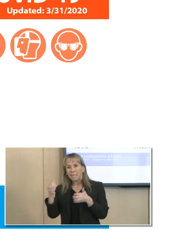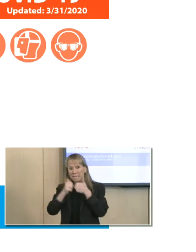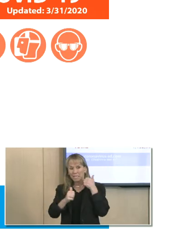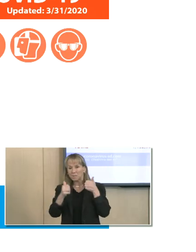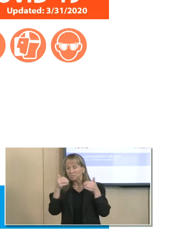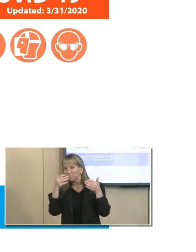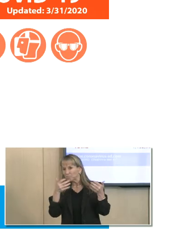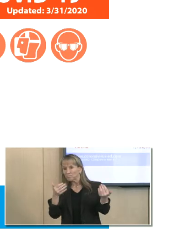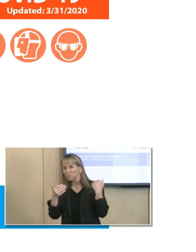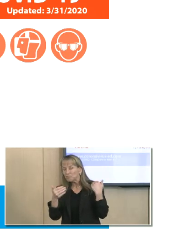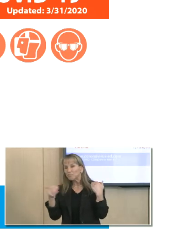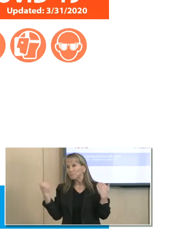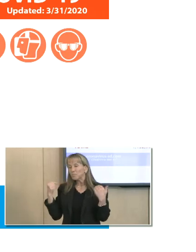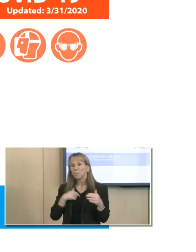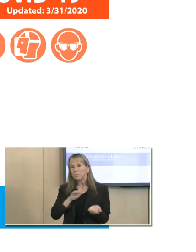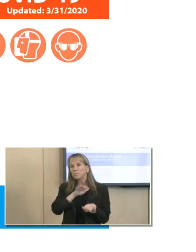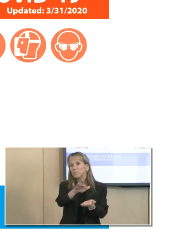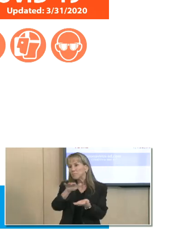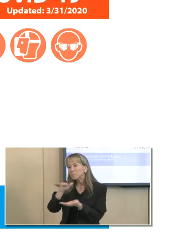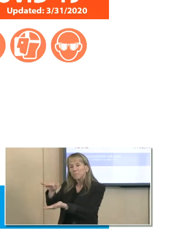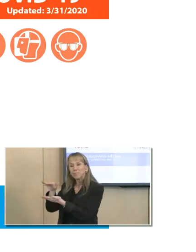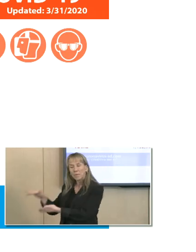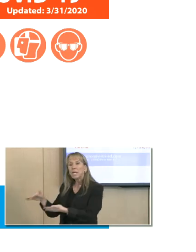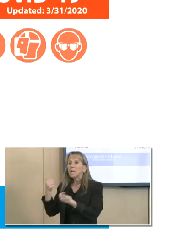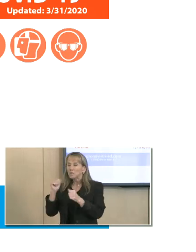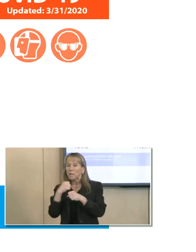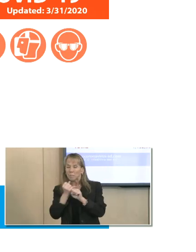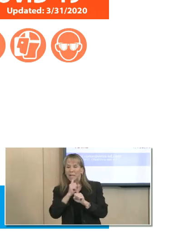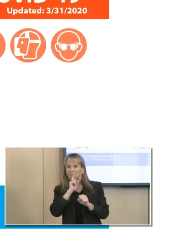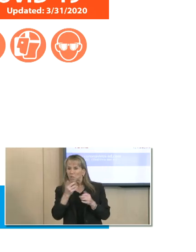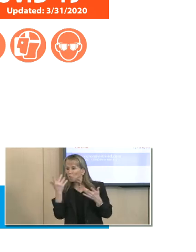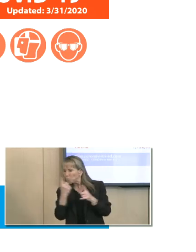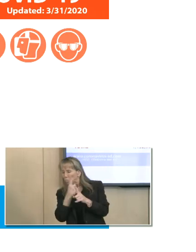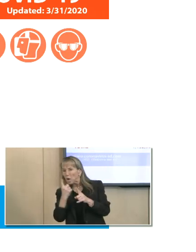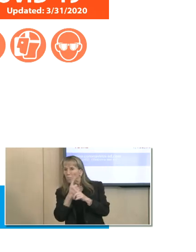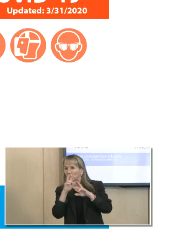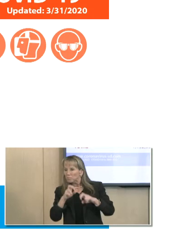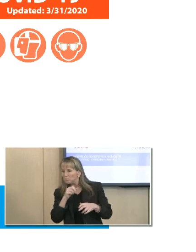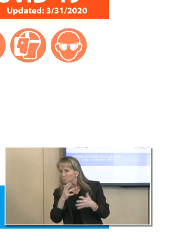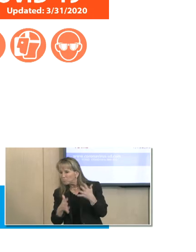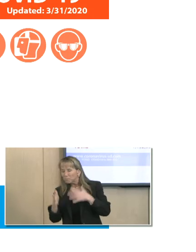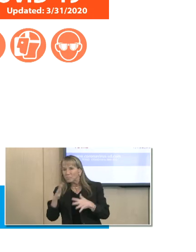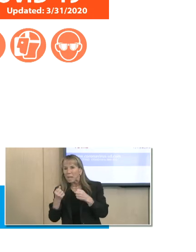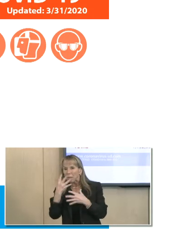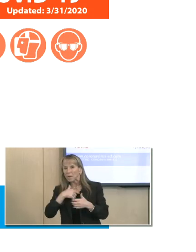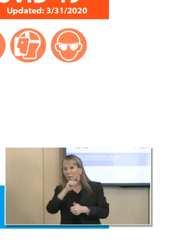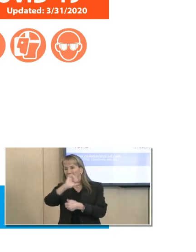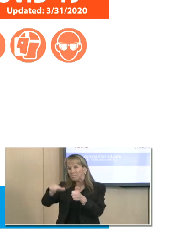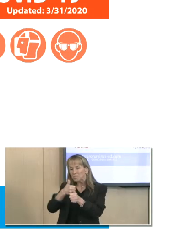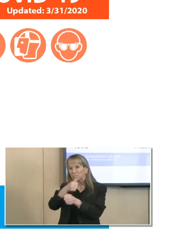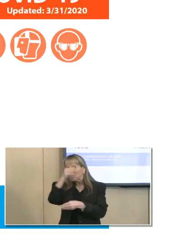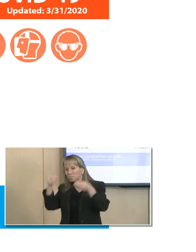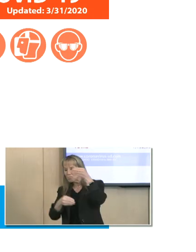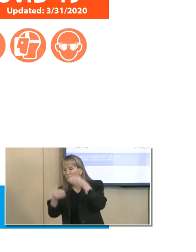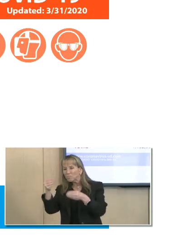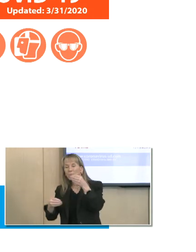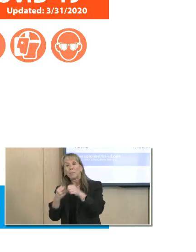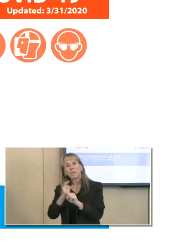get with an understanding of trying to assess the proper burn rate along with planning so that we have enough of this to get us